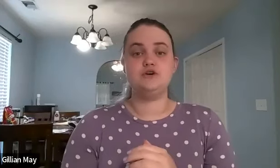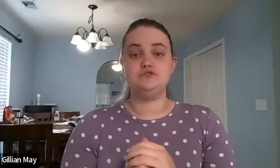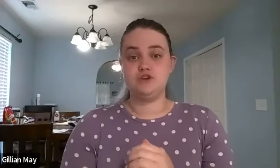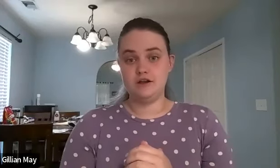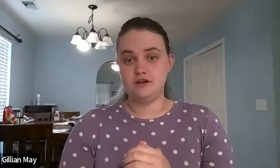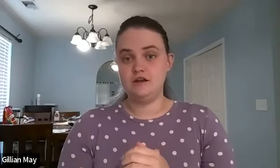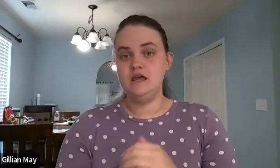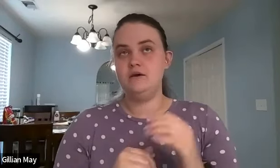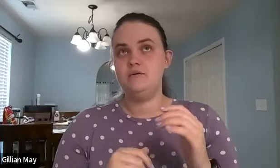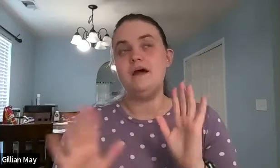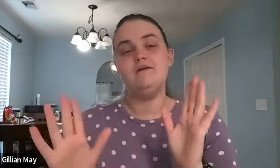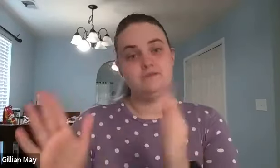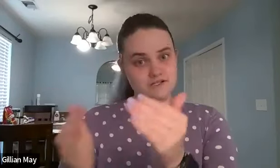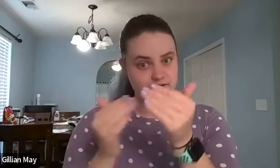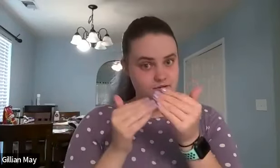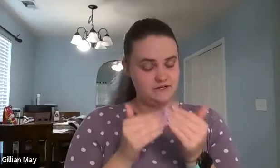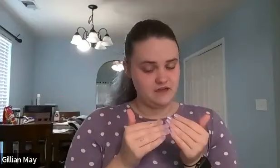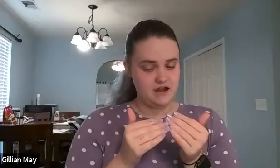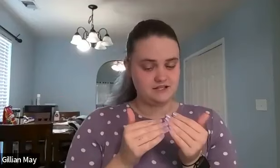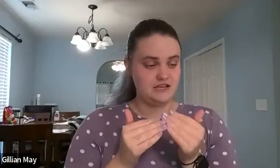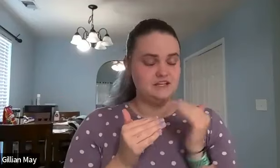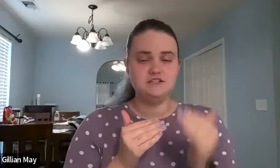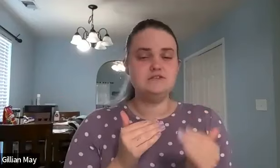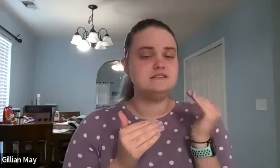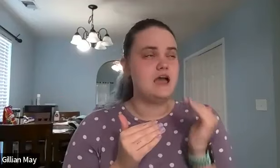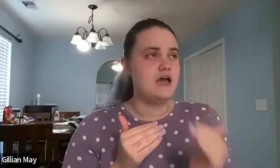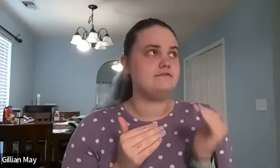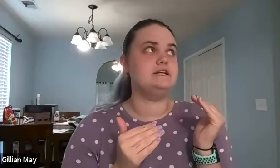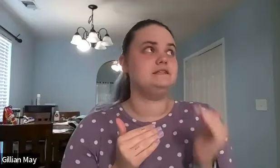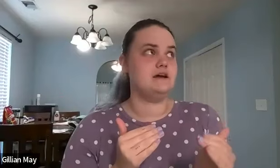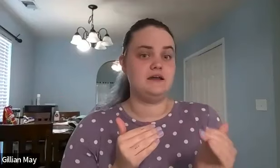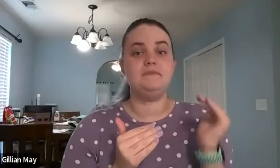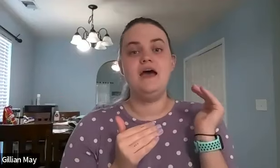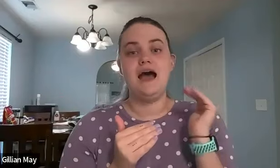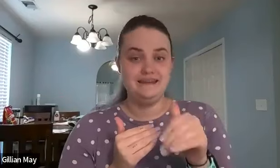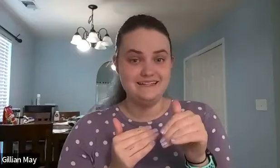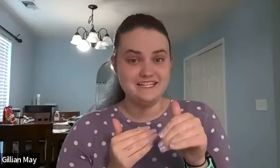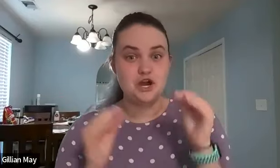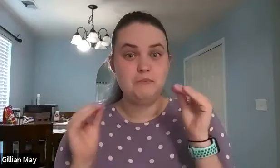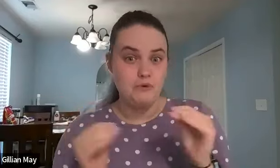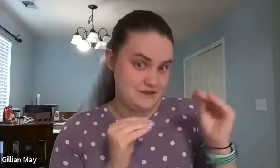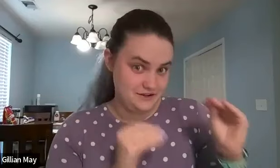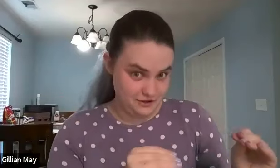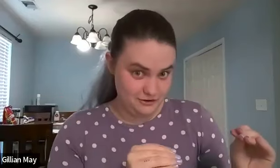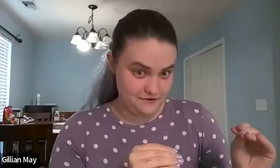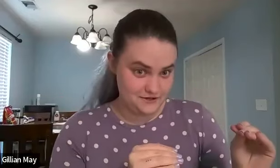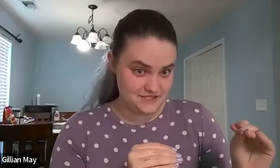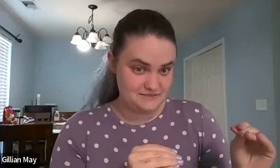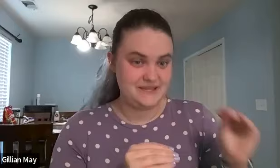So daughter, well, first, before we do that, actually, I do this every time. I need to teach y'all boy and girl first, because